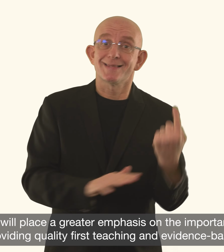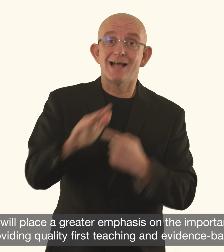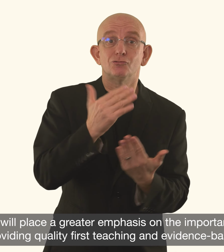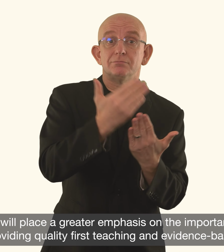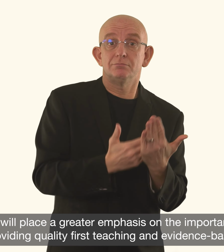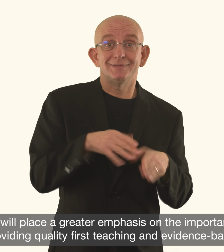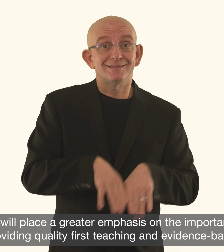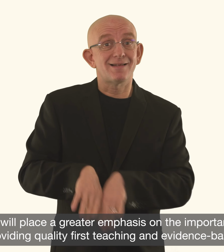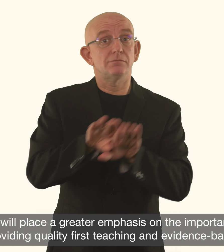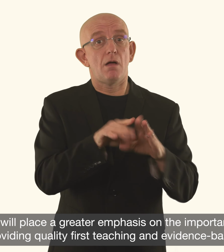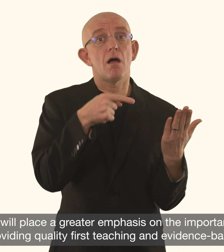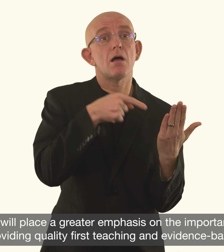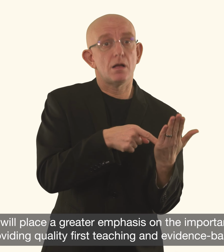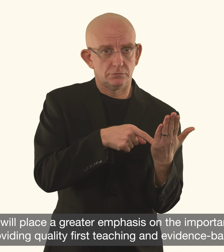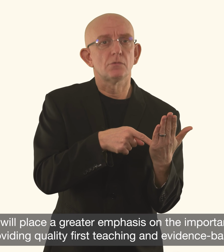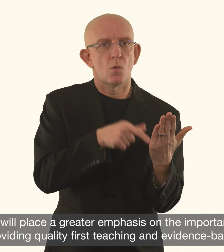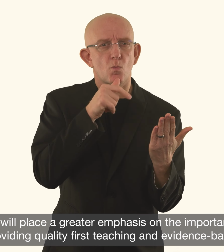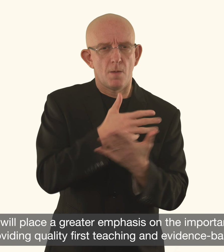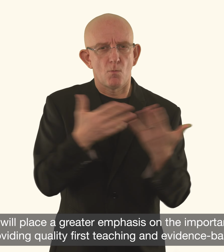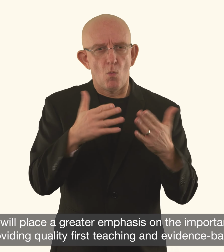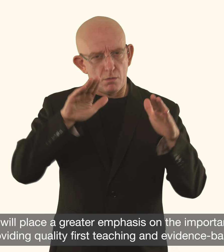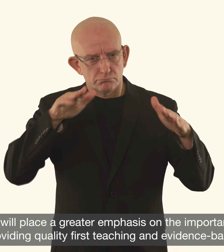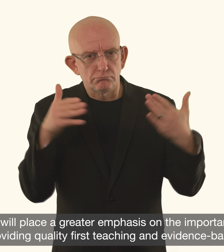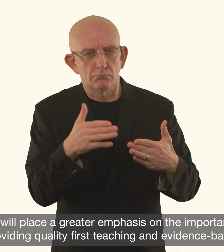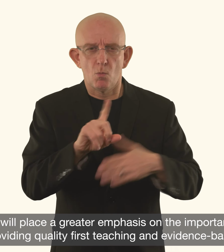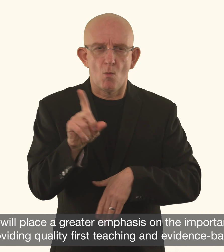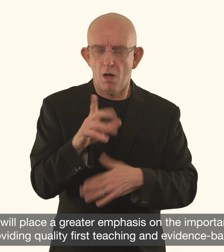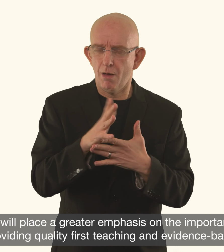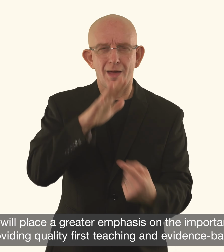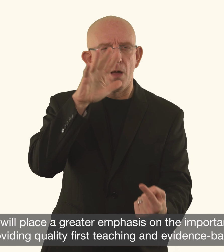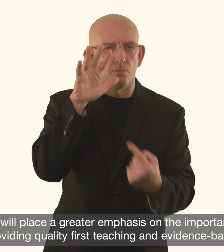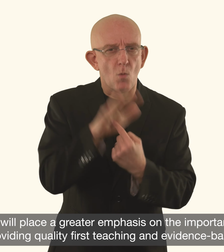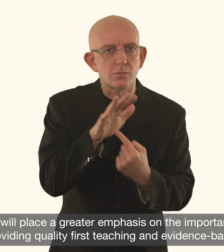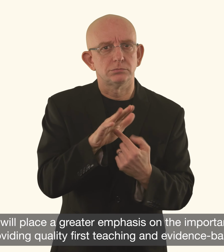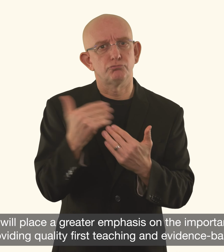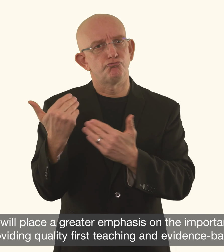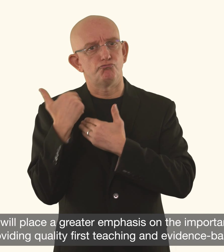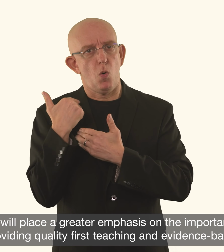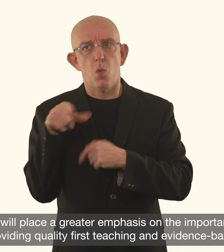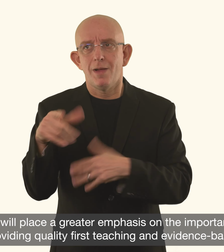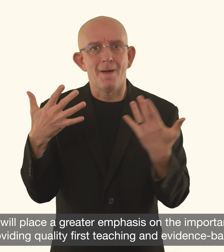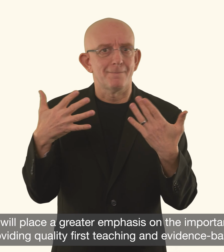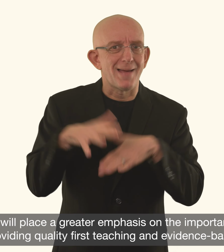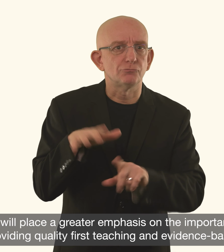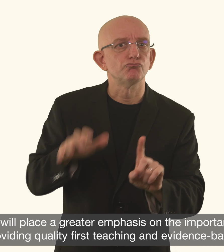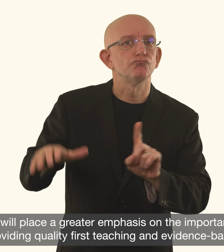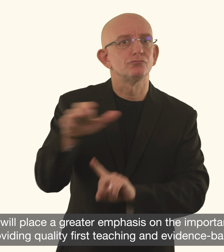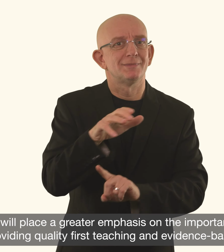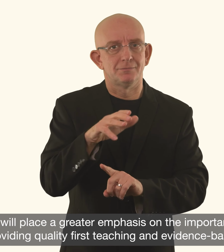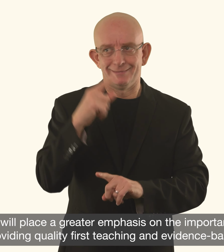National standards will place a greater emphasis on the important role mainstream settings play in providing quality first teaching